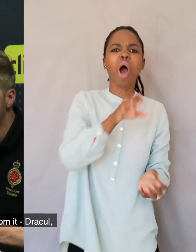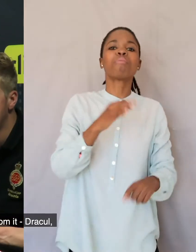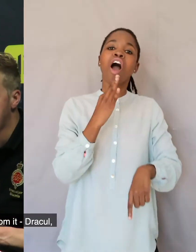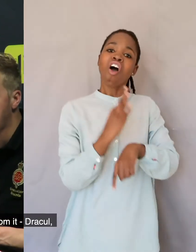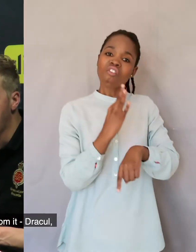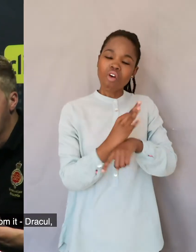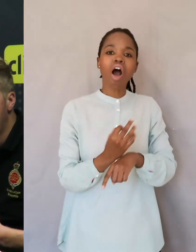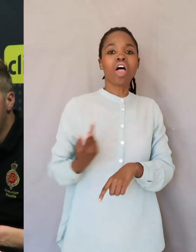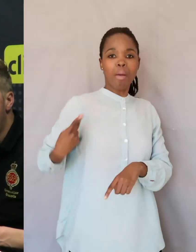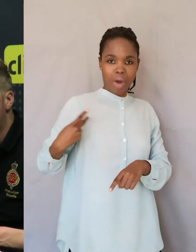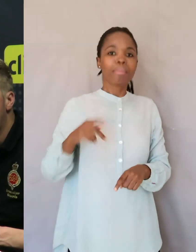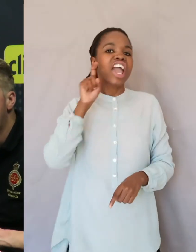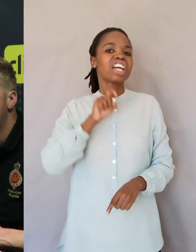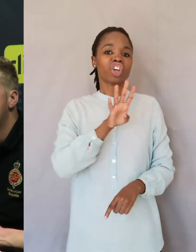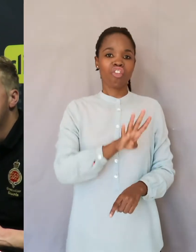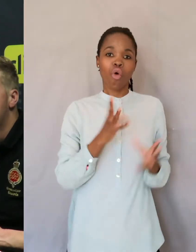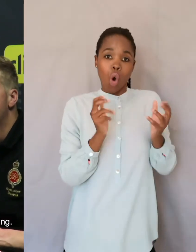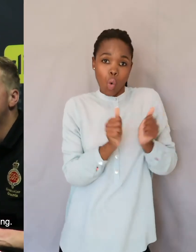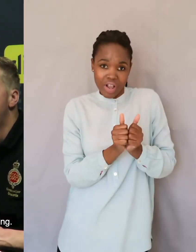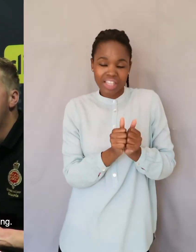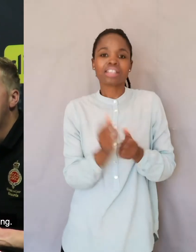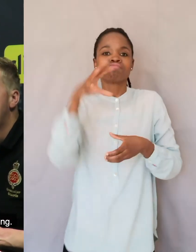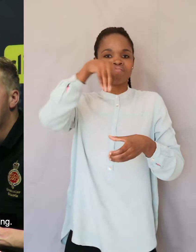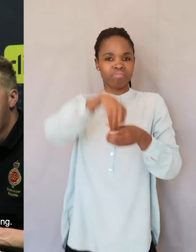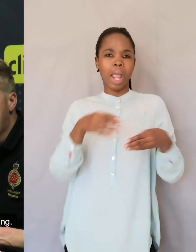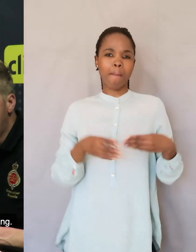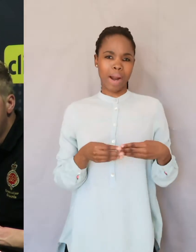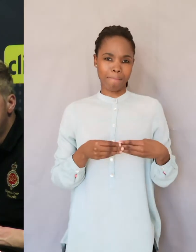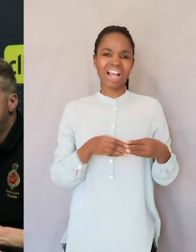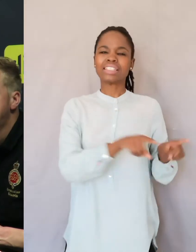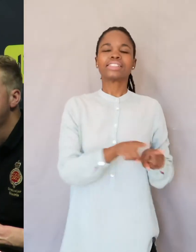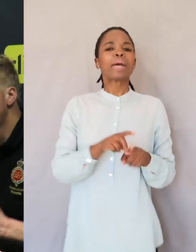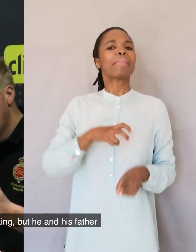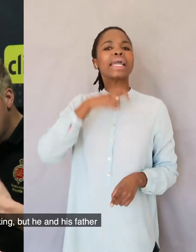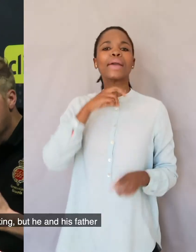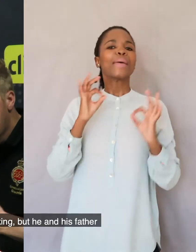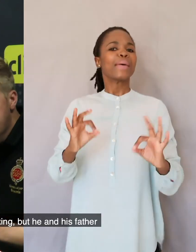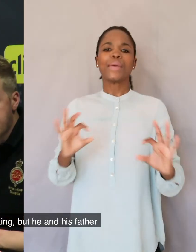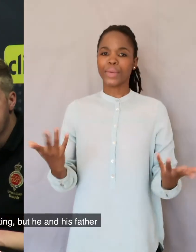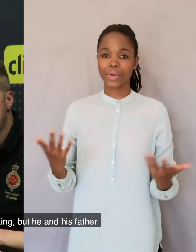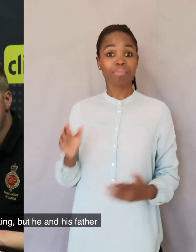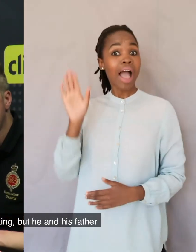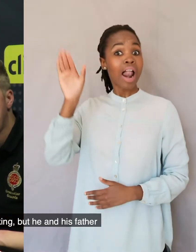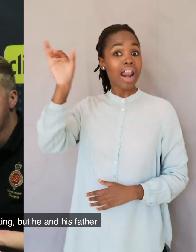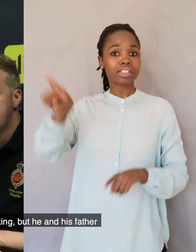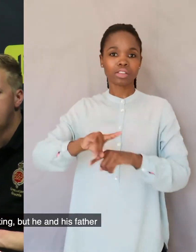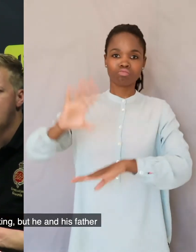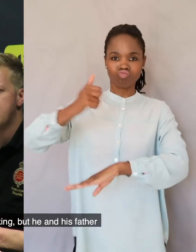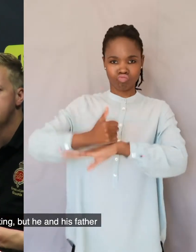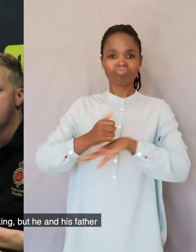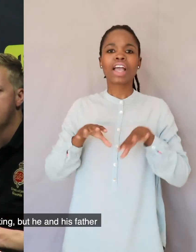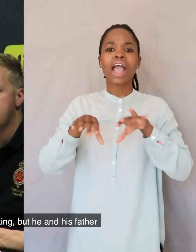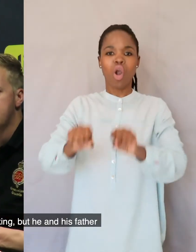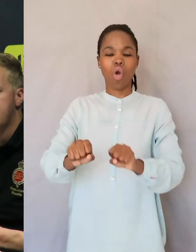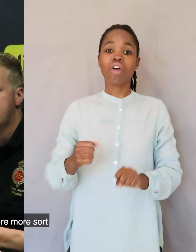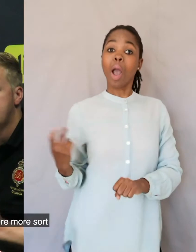surname from it, Dracul. And he wasn't really a king. Later on, he established himself as a king, but he and